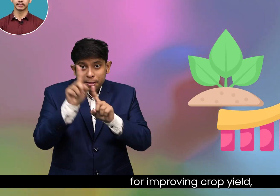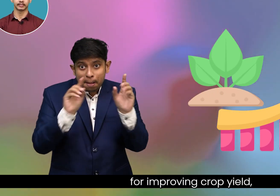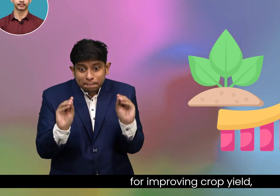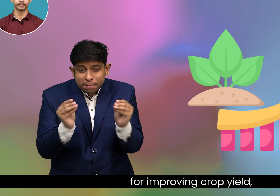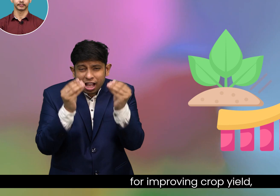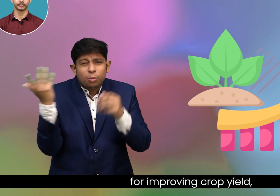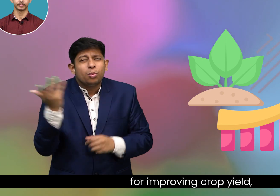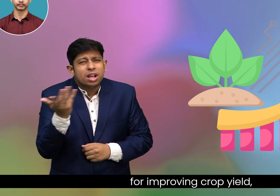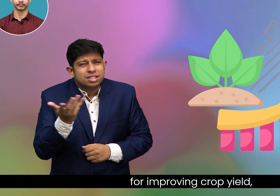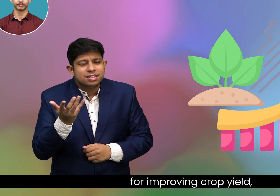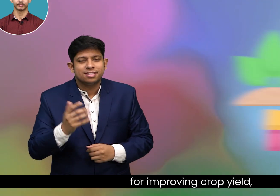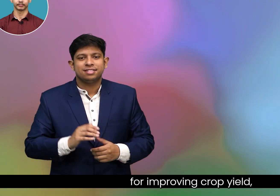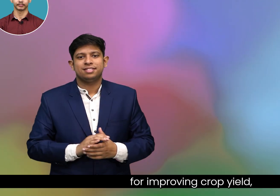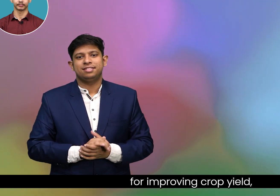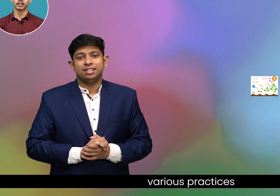crop yield,